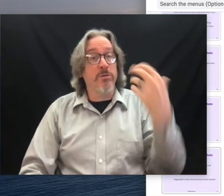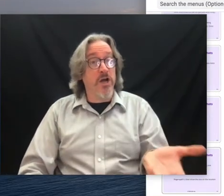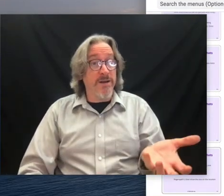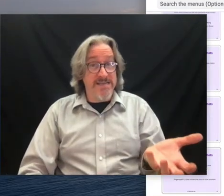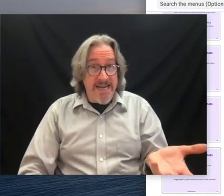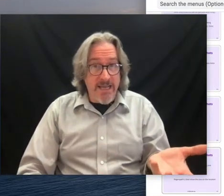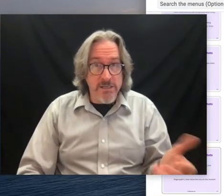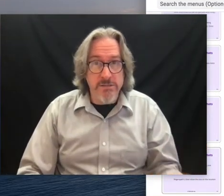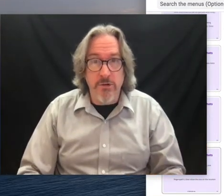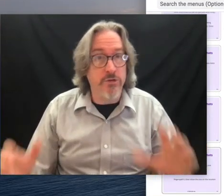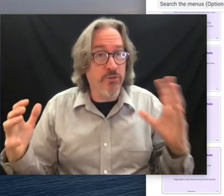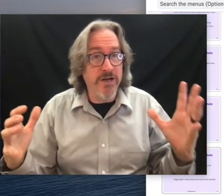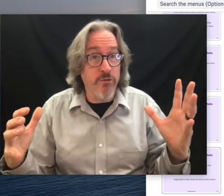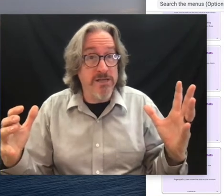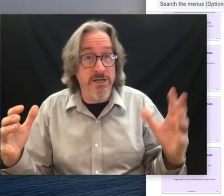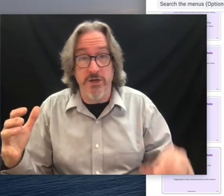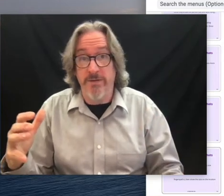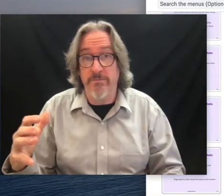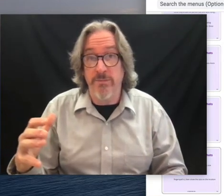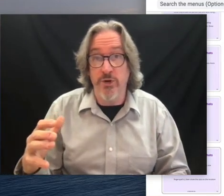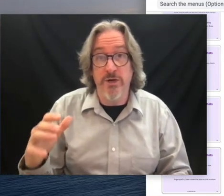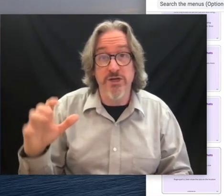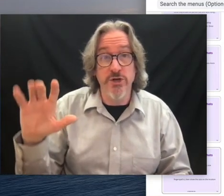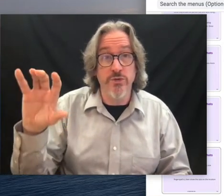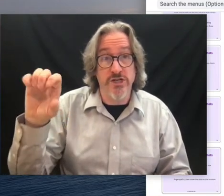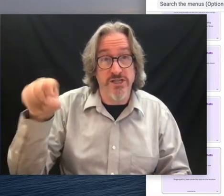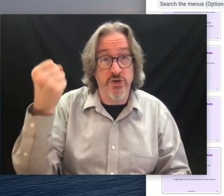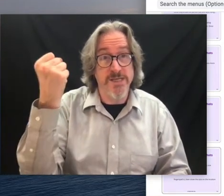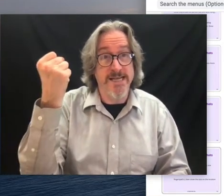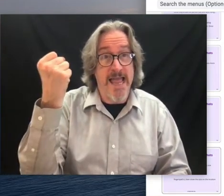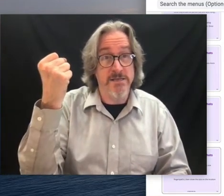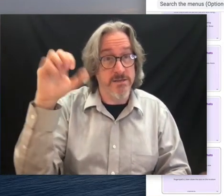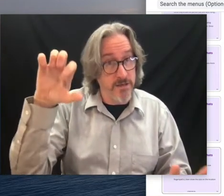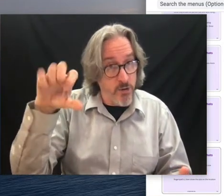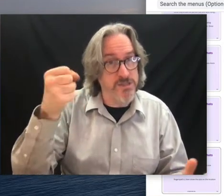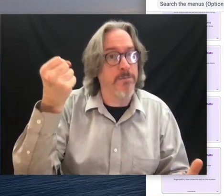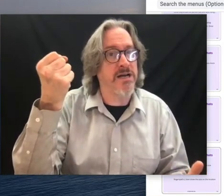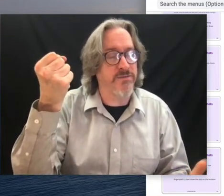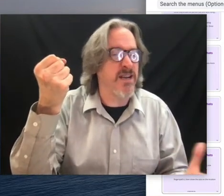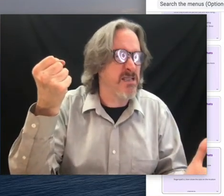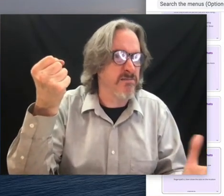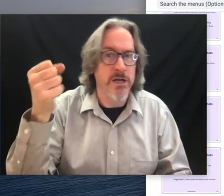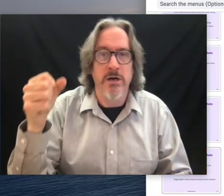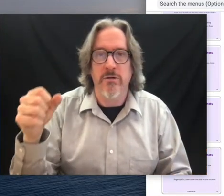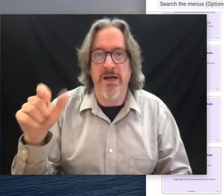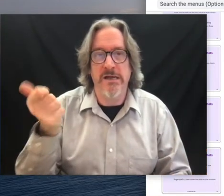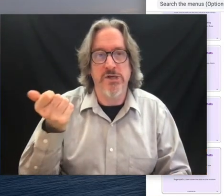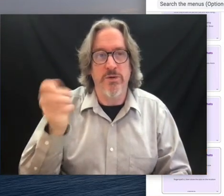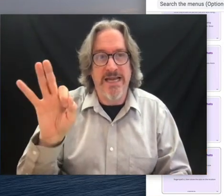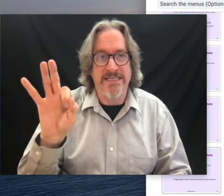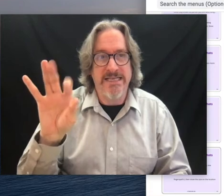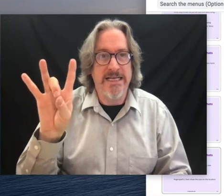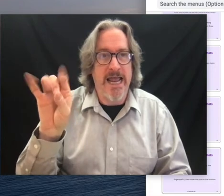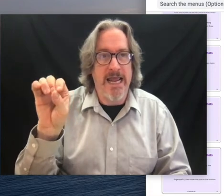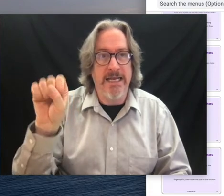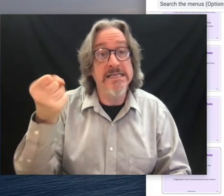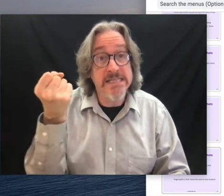When we're talking about decades, there are three different ways to do it. You can do just a twisting S, almost the apostrophe S, right? So